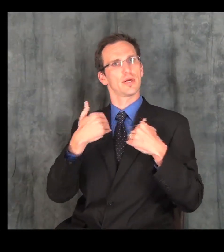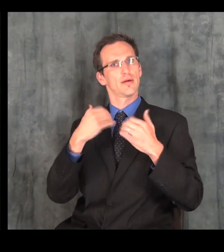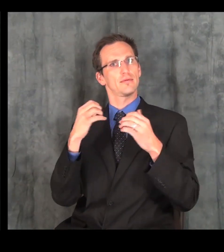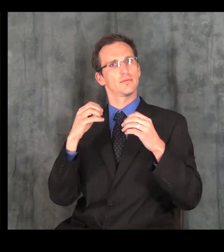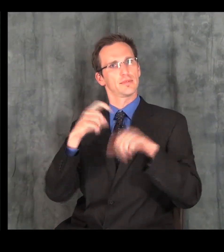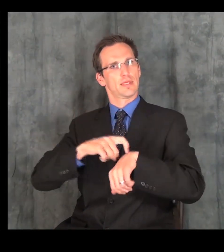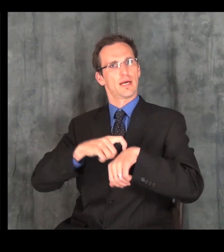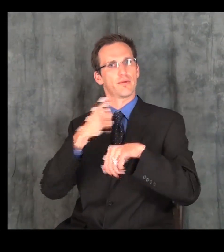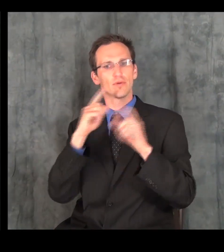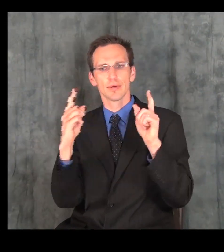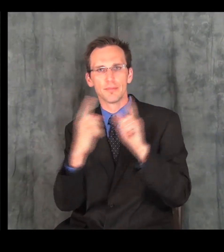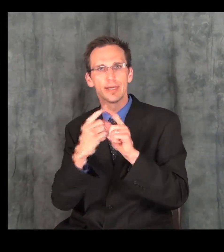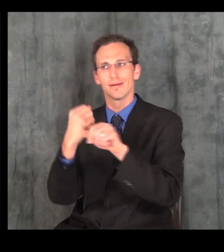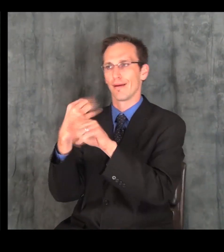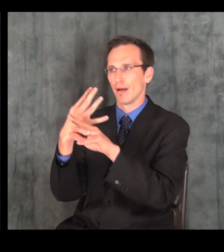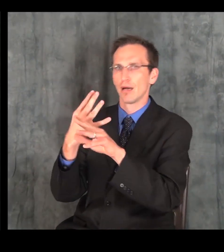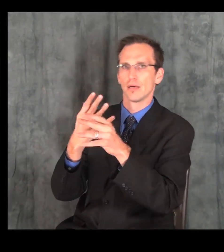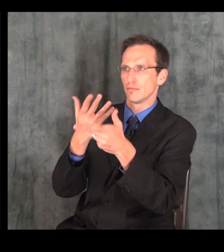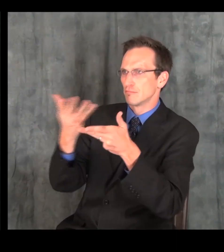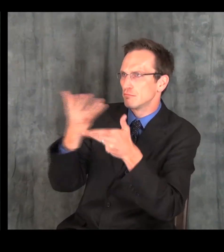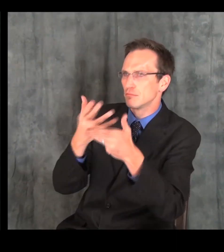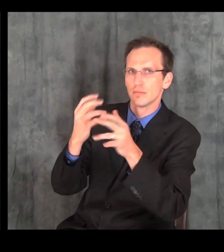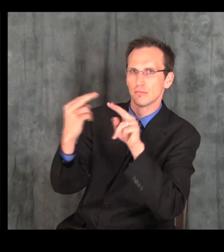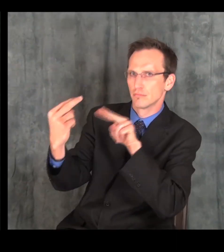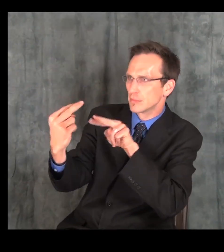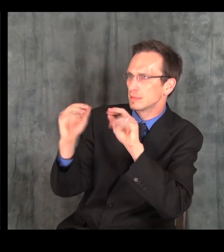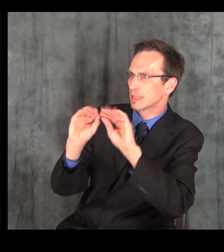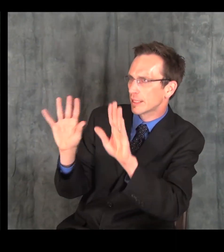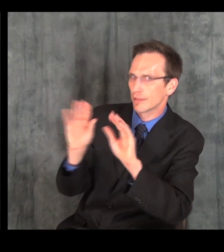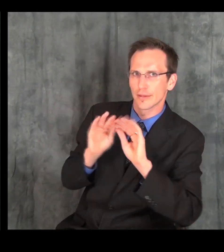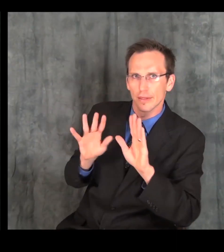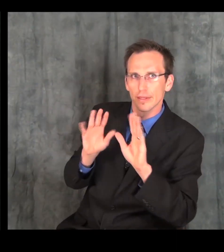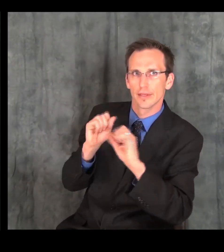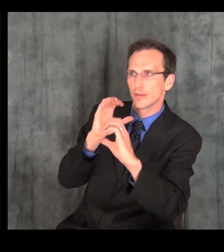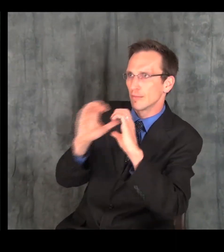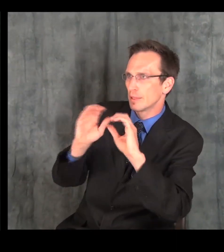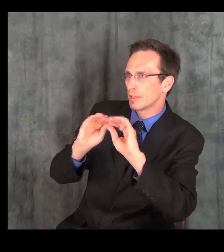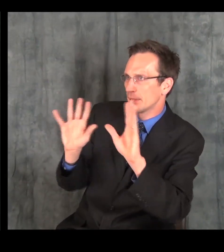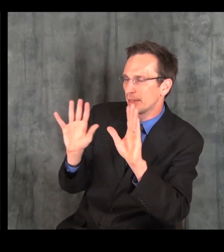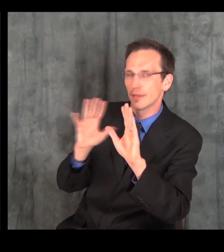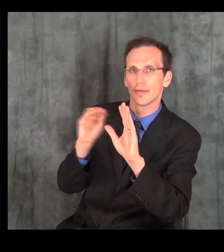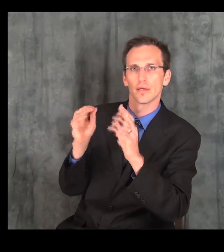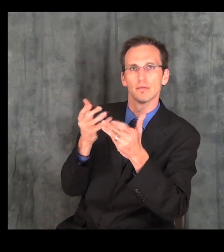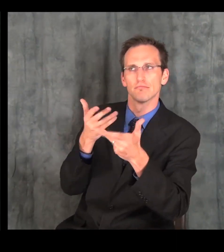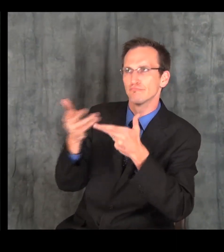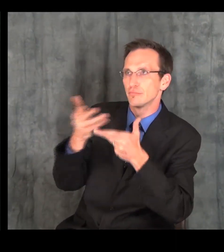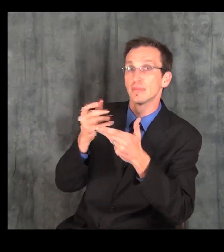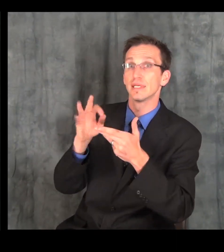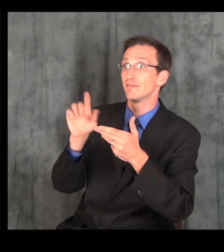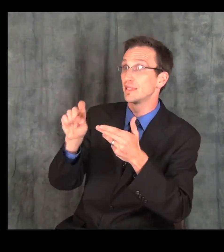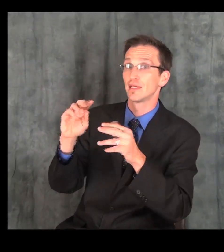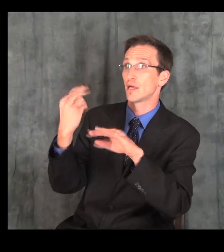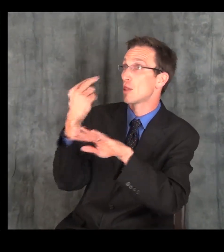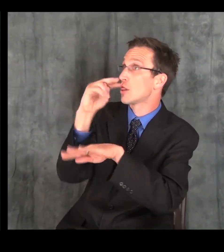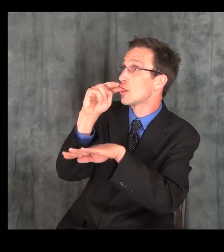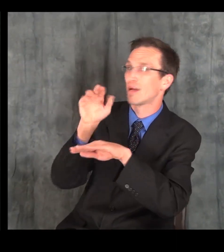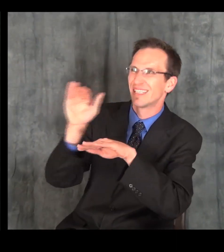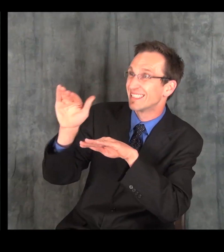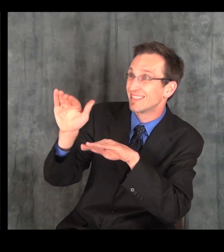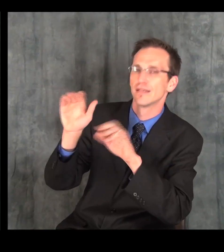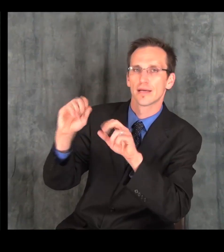the AVL, to make sure they could communicate and establish any cues for attention getting and things like